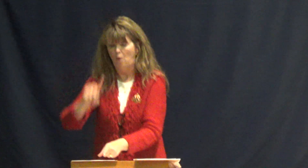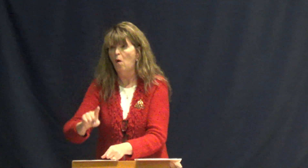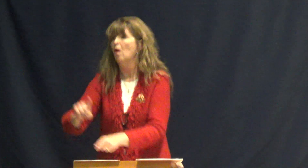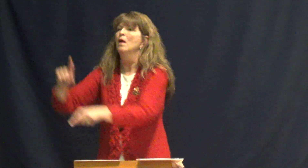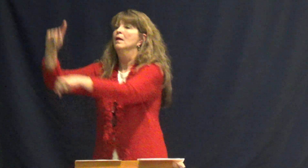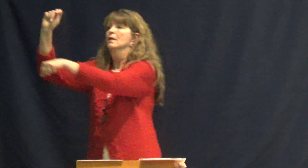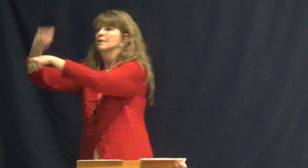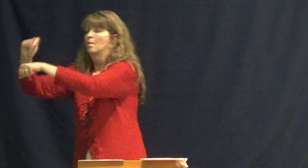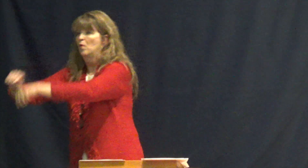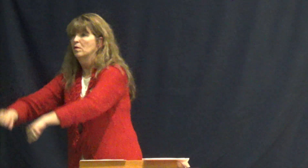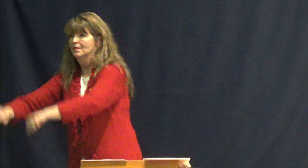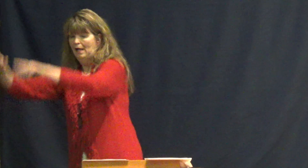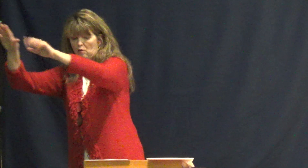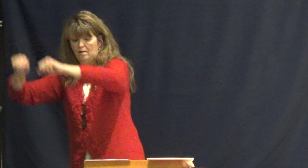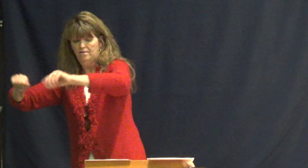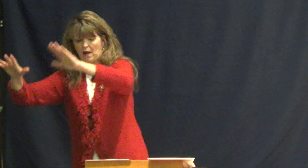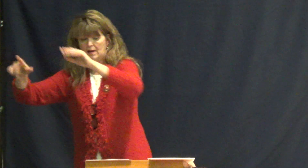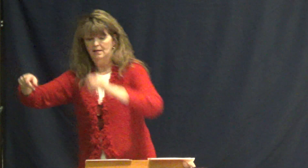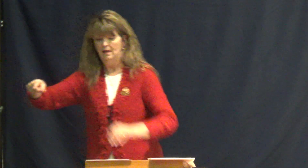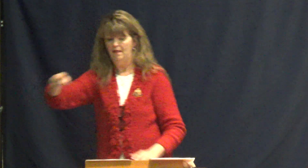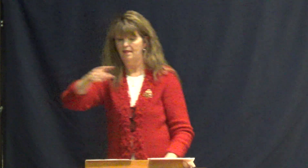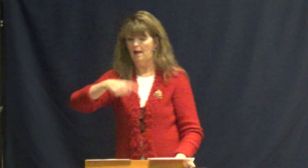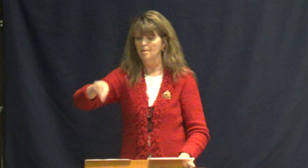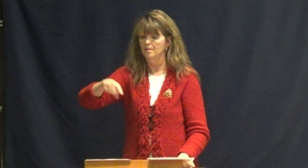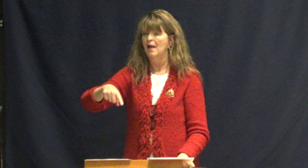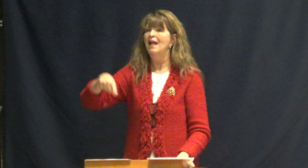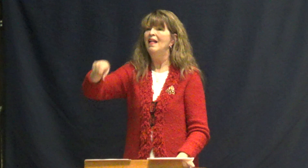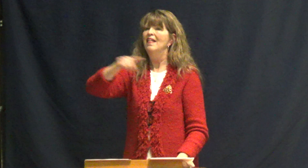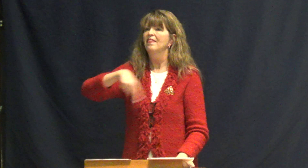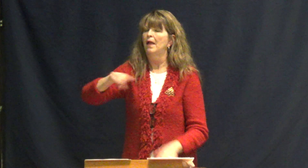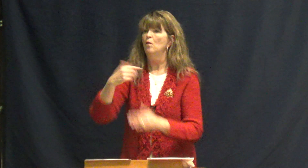to be used in the temple for sacrifices